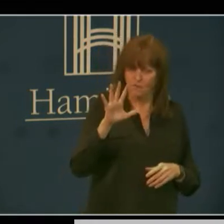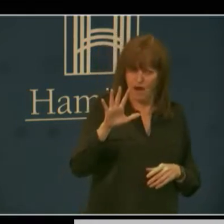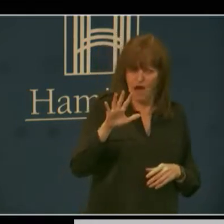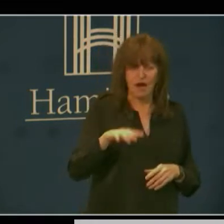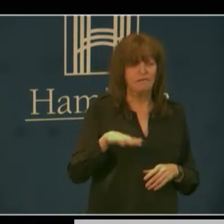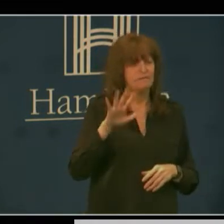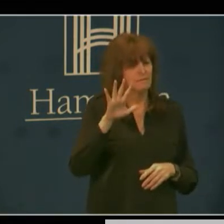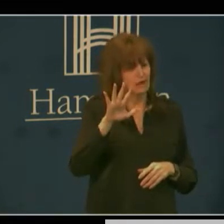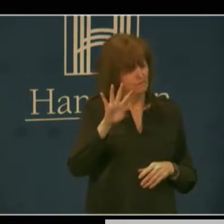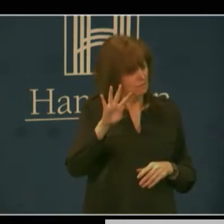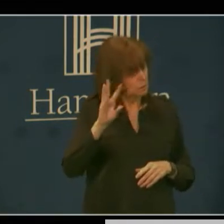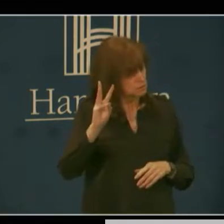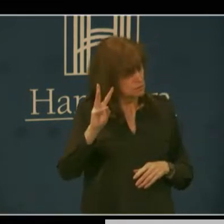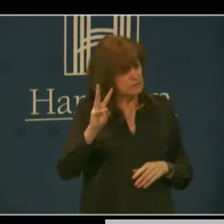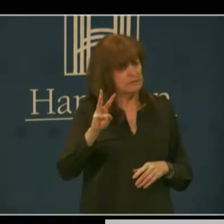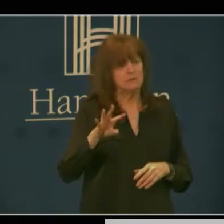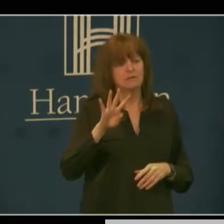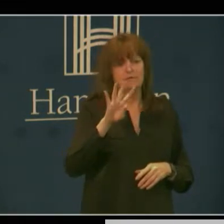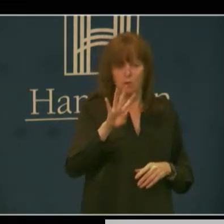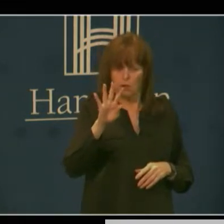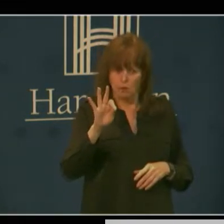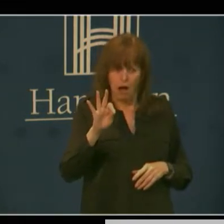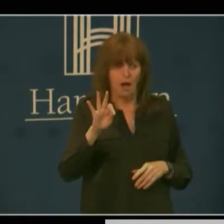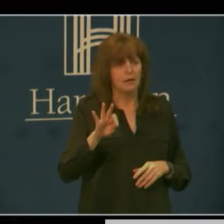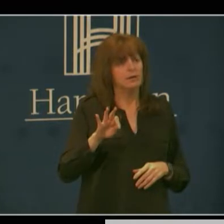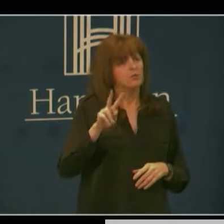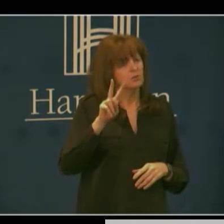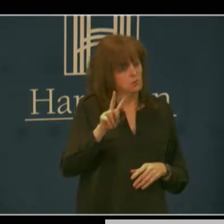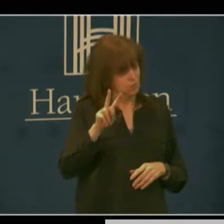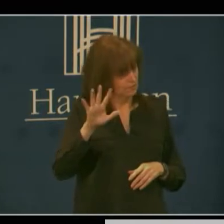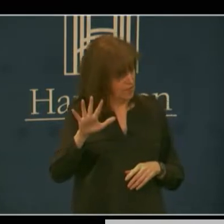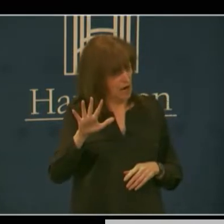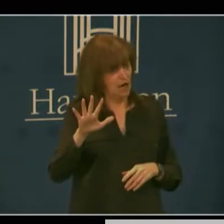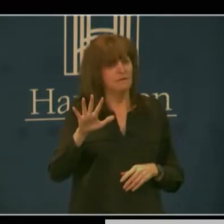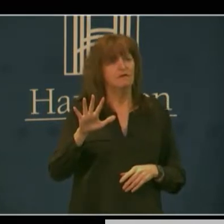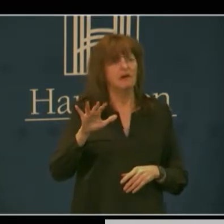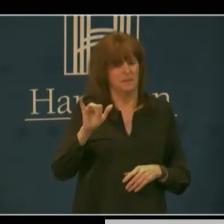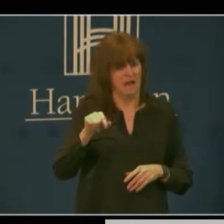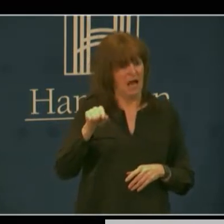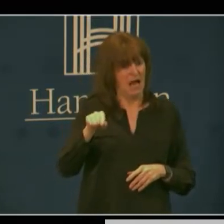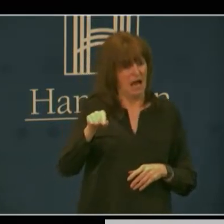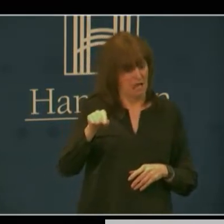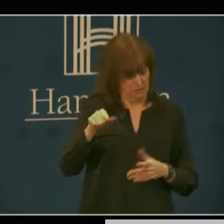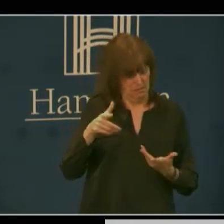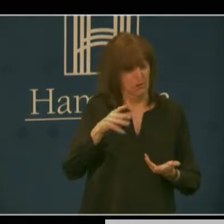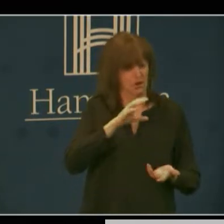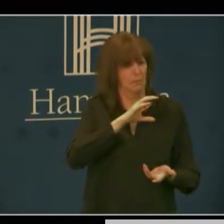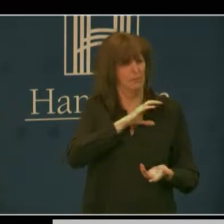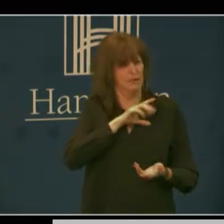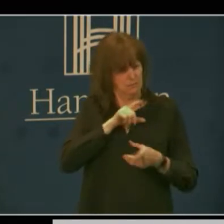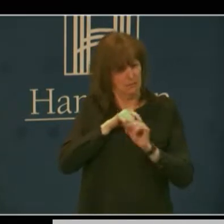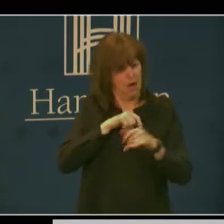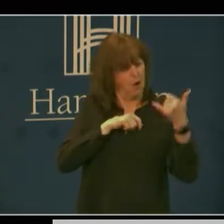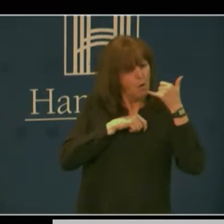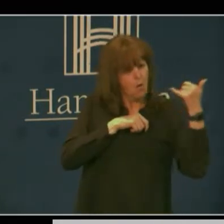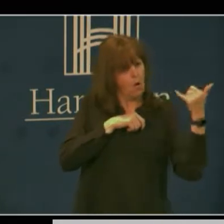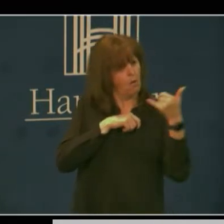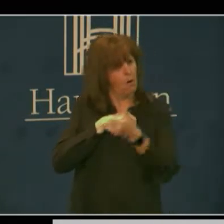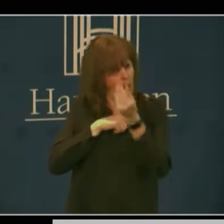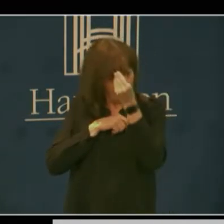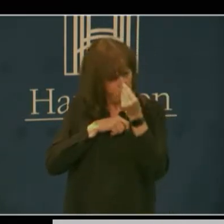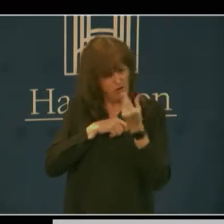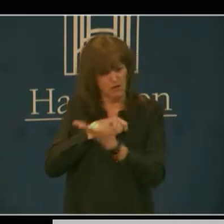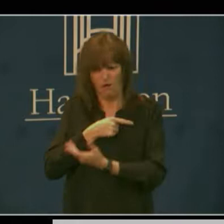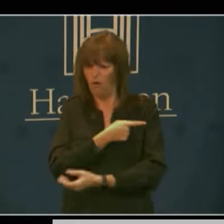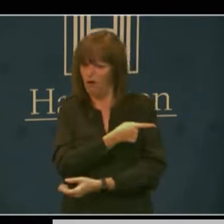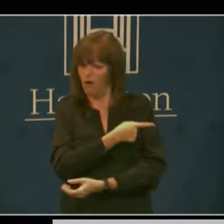905-546-4925 and report those gatherings. The police do have authority to lay charges and fines under the provincial